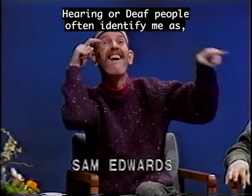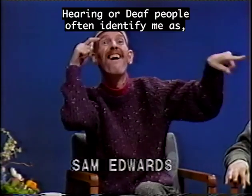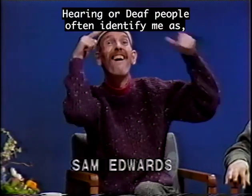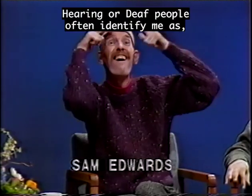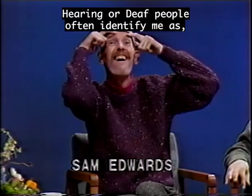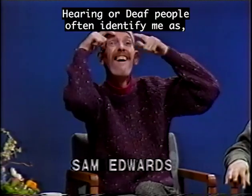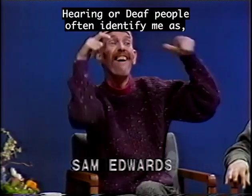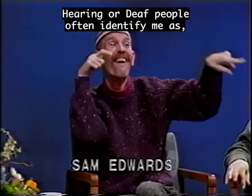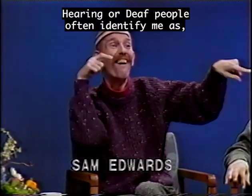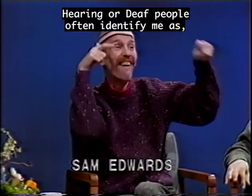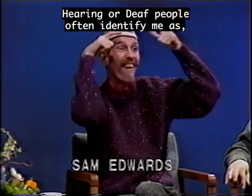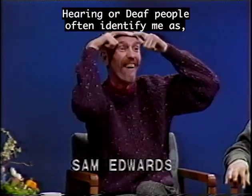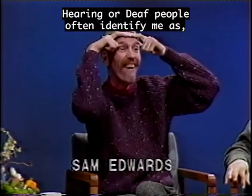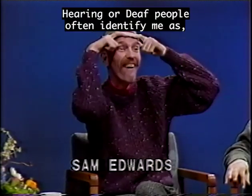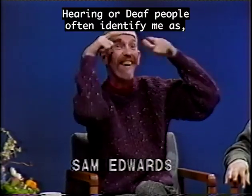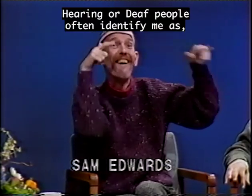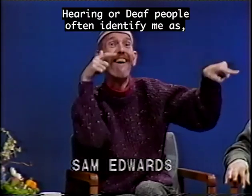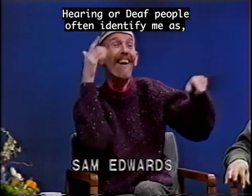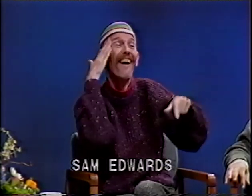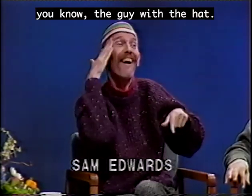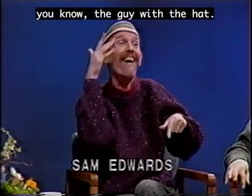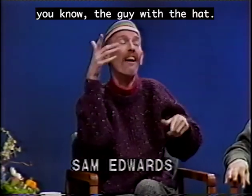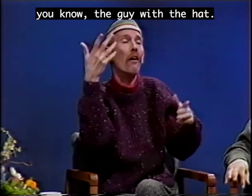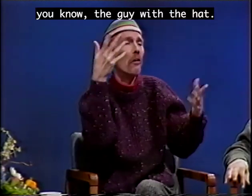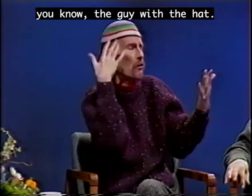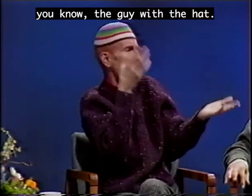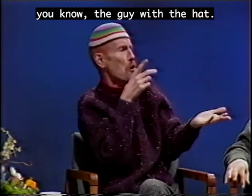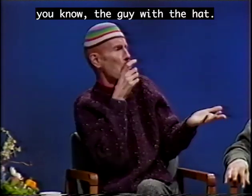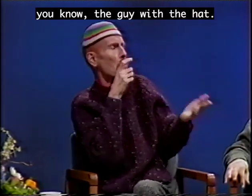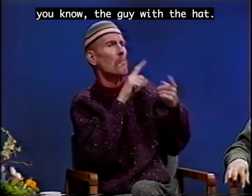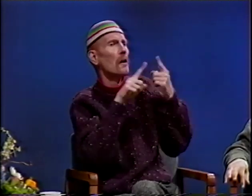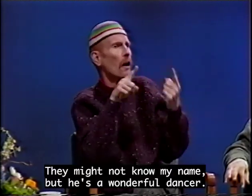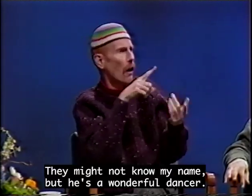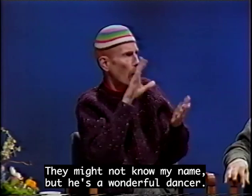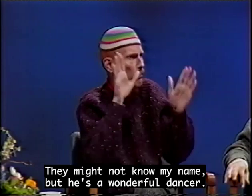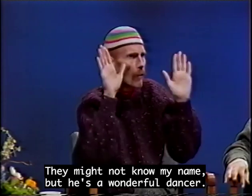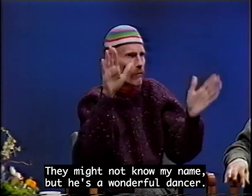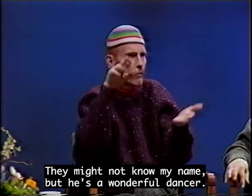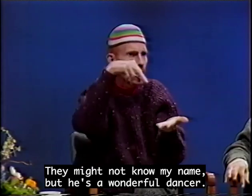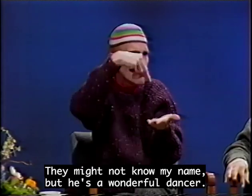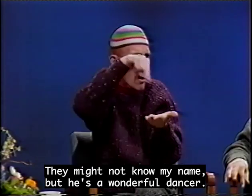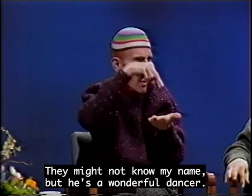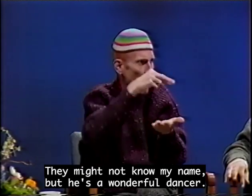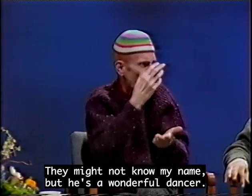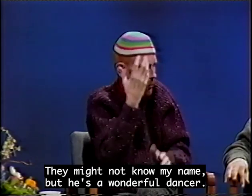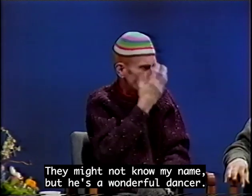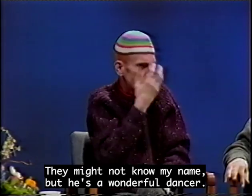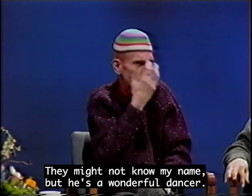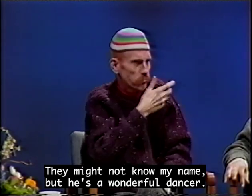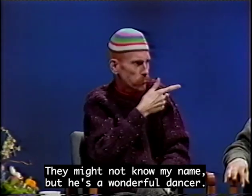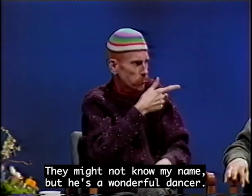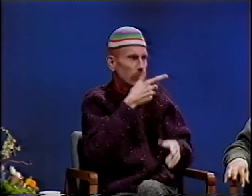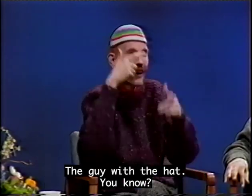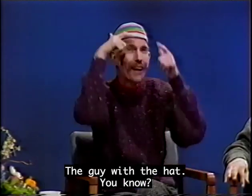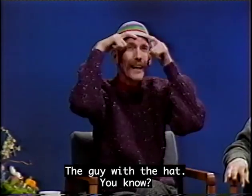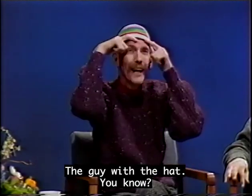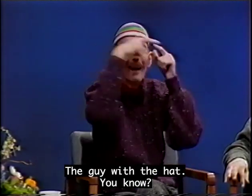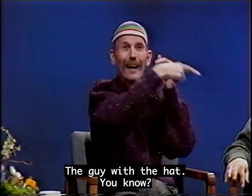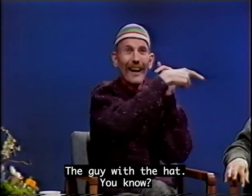Hearing or deaf people often identify me as the guy with the hat. They might not know my name, but he's a wonderful dancer. The guy with the hat, you